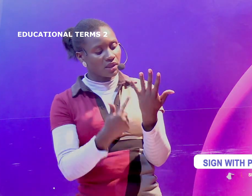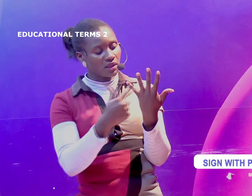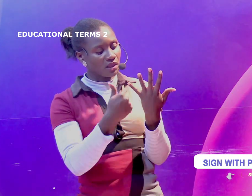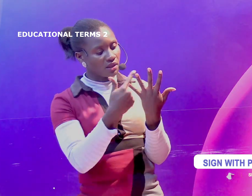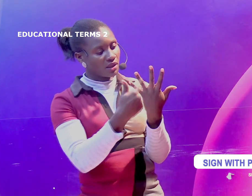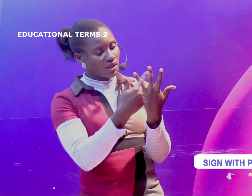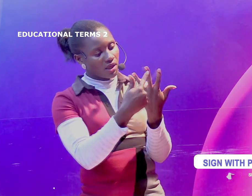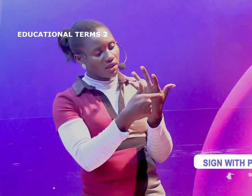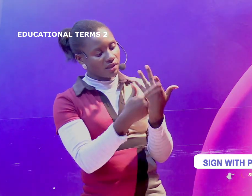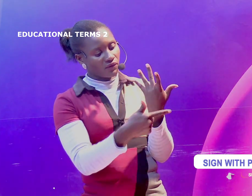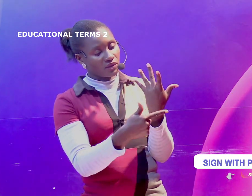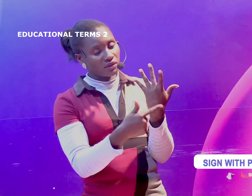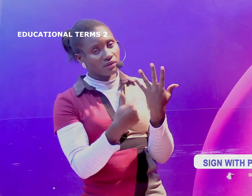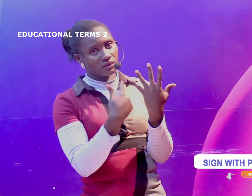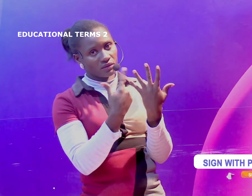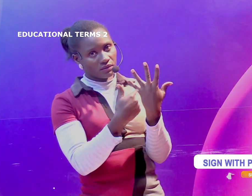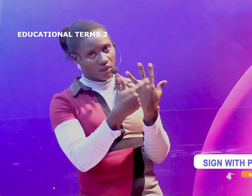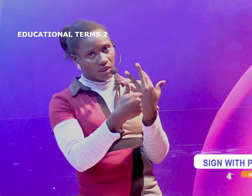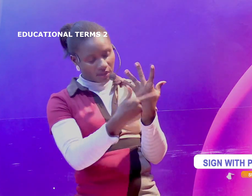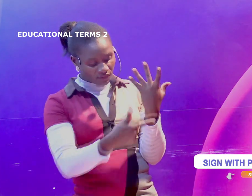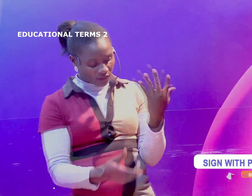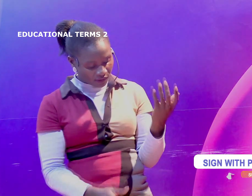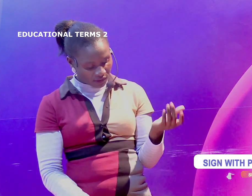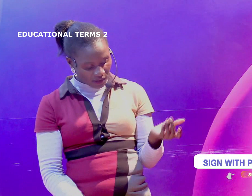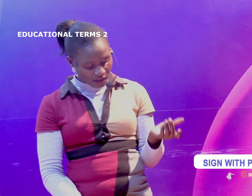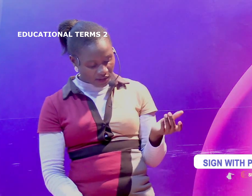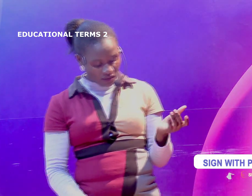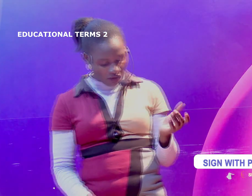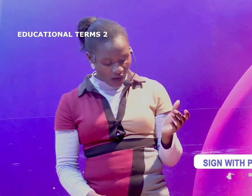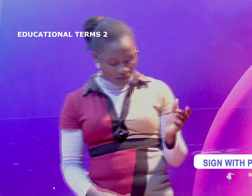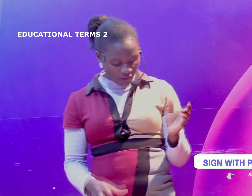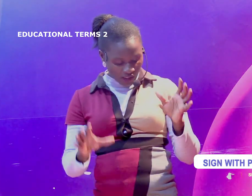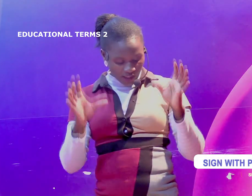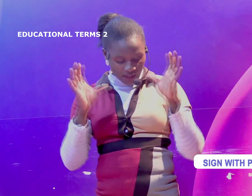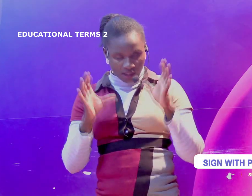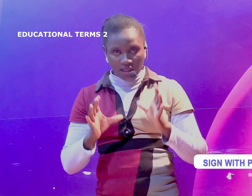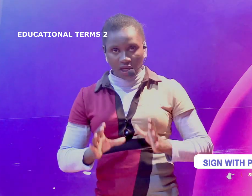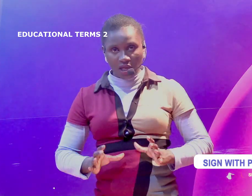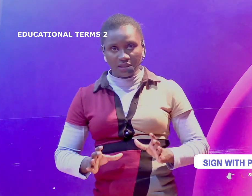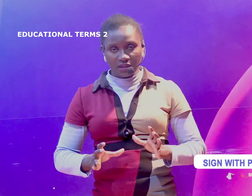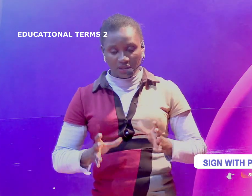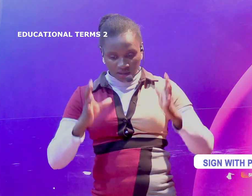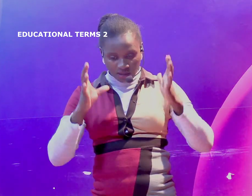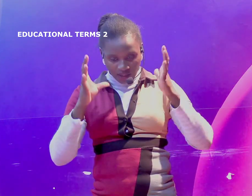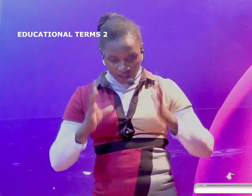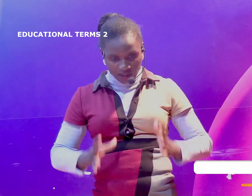then intervals, interval. And then we have client,